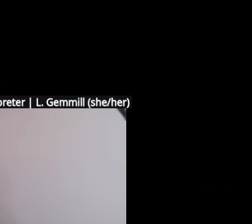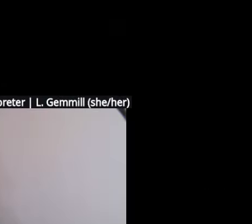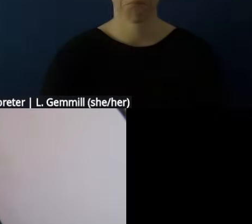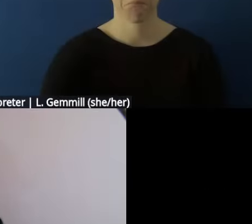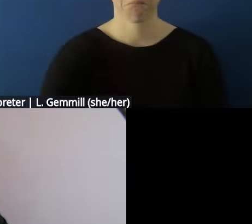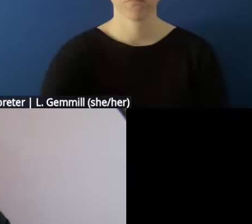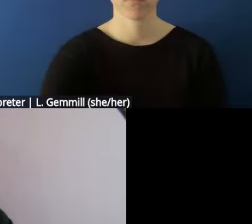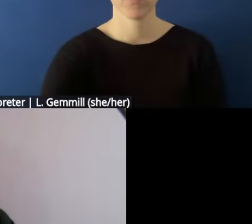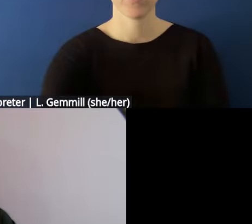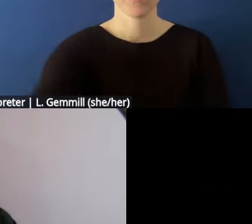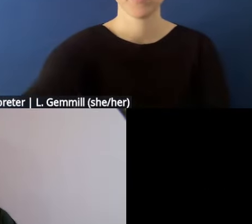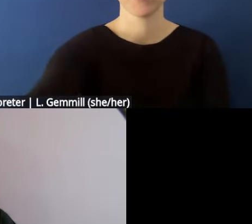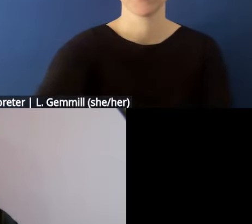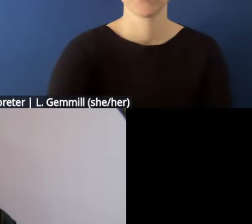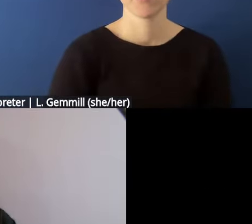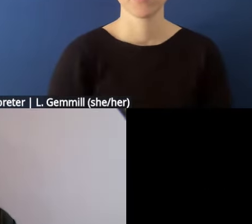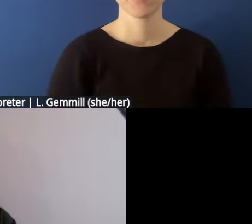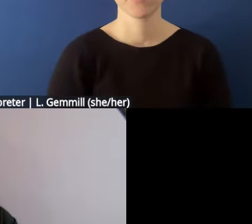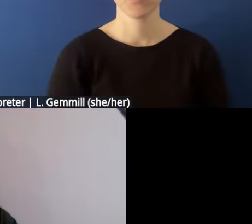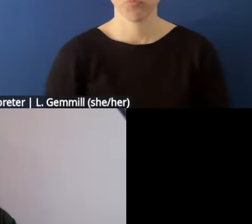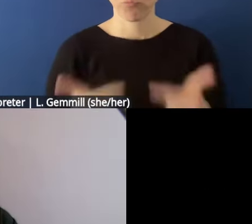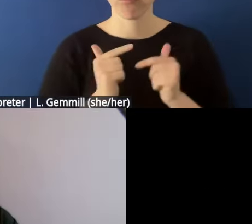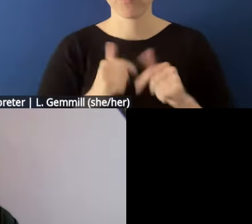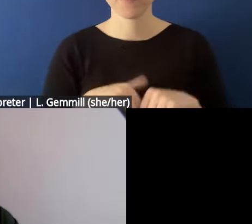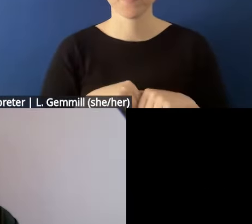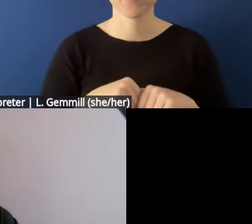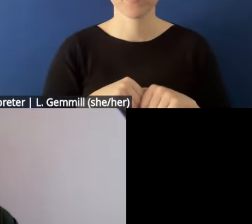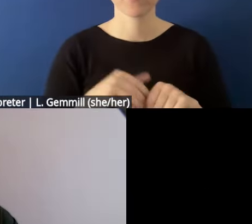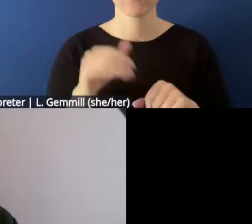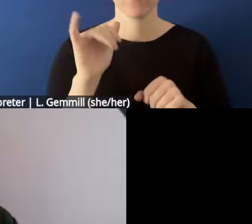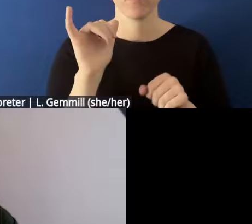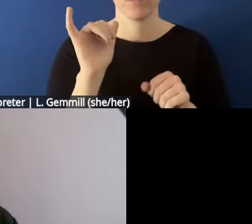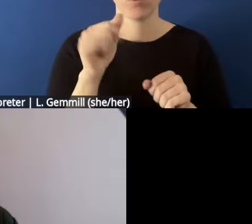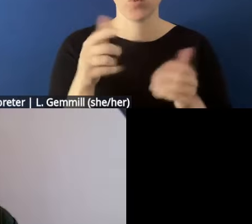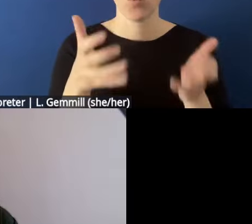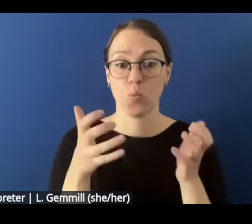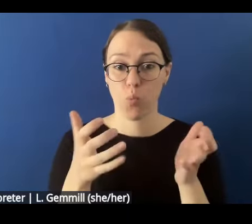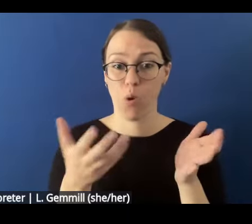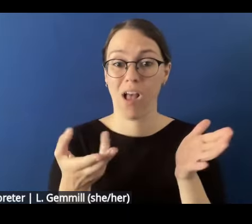a petitioner to submit that and agree that it's the final version.